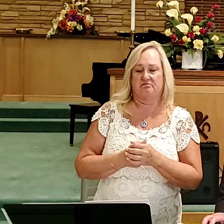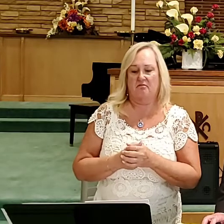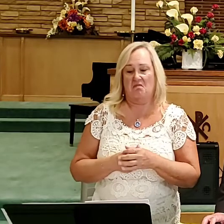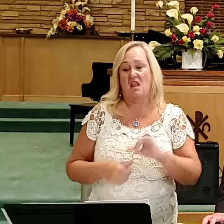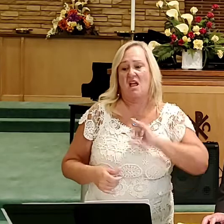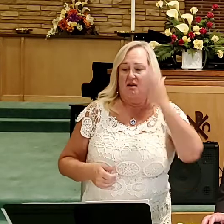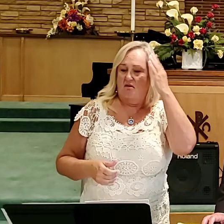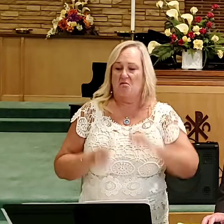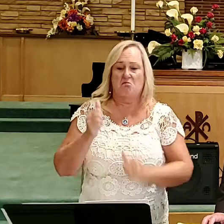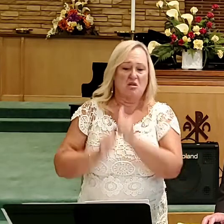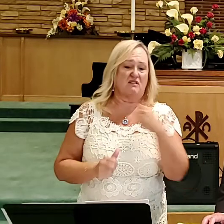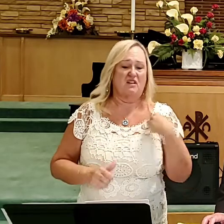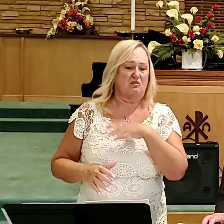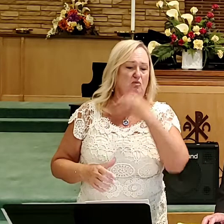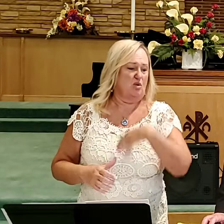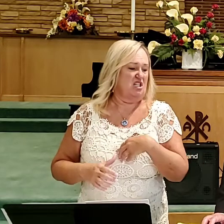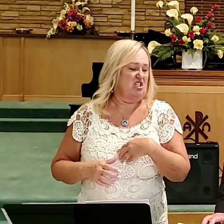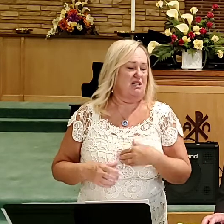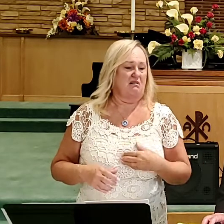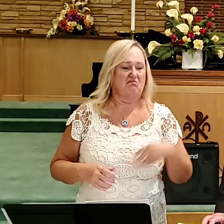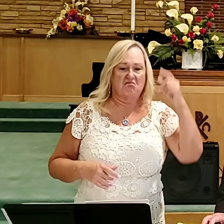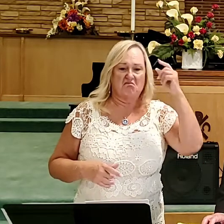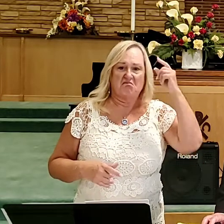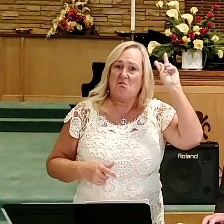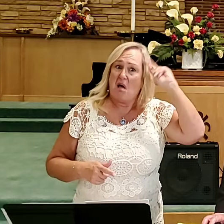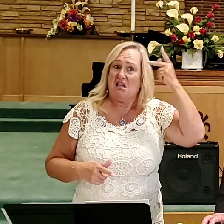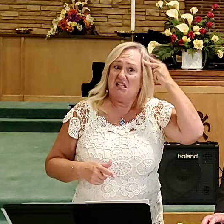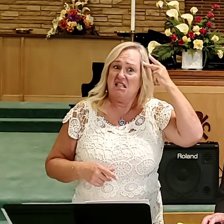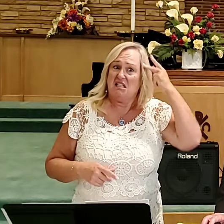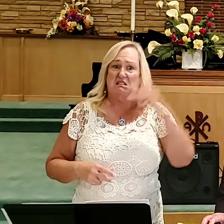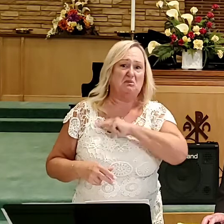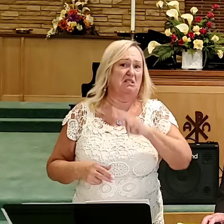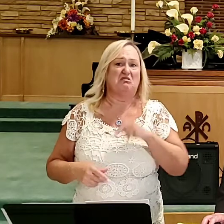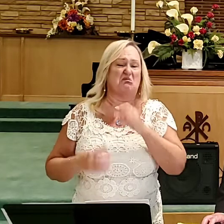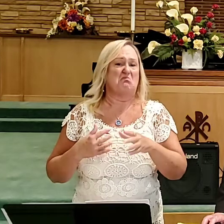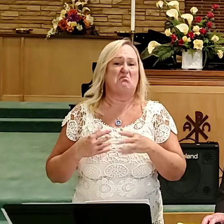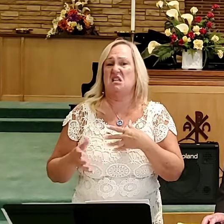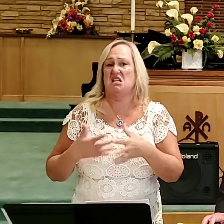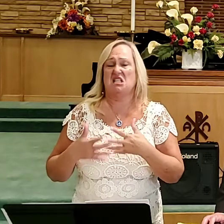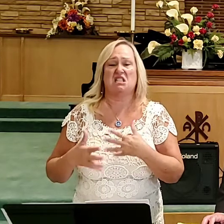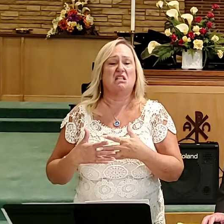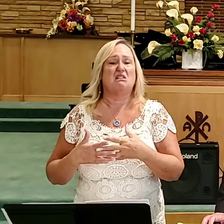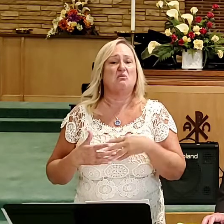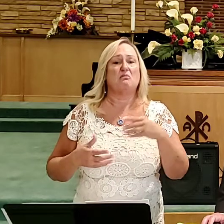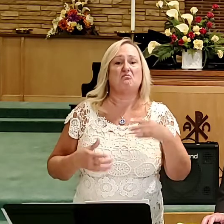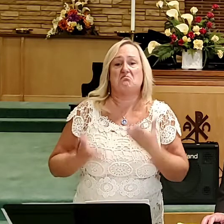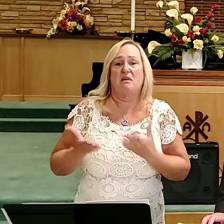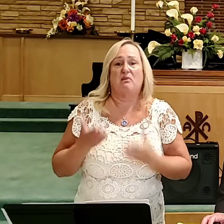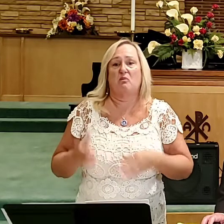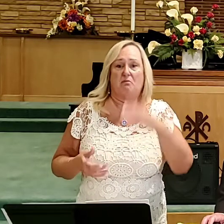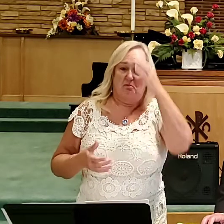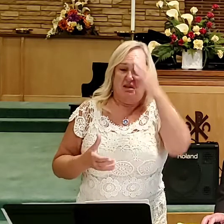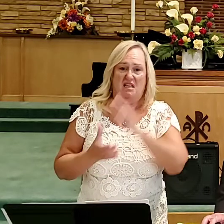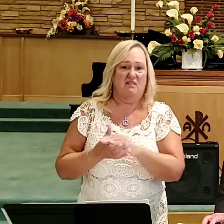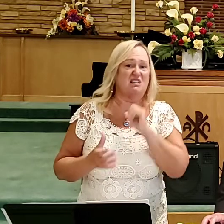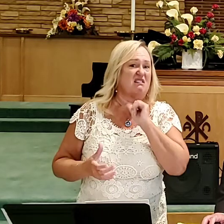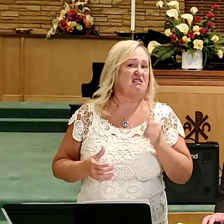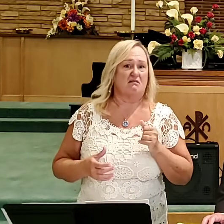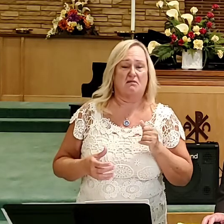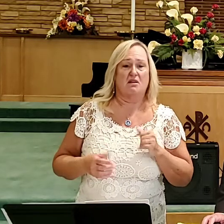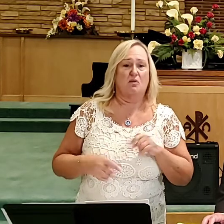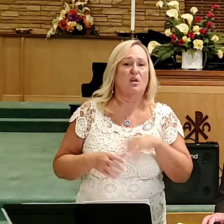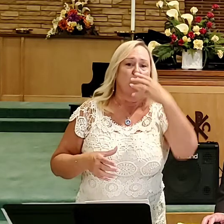I know most of us may wish that politics and religion don't mix. We may believe it doesn't. We may wish all